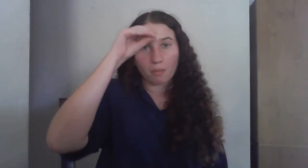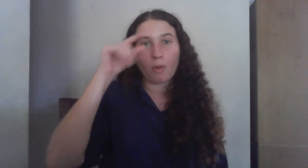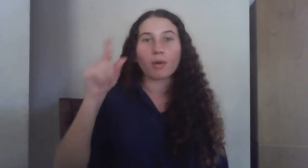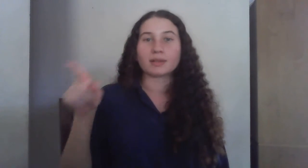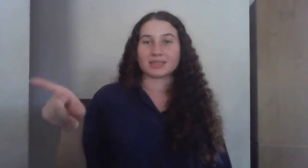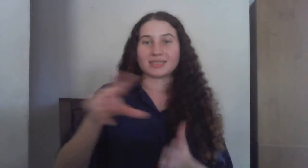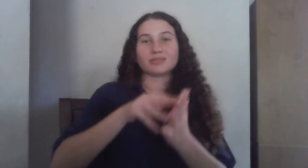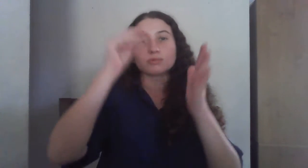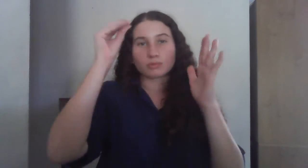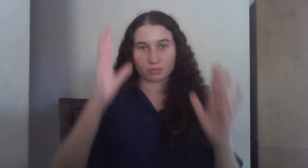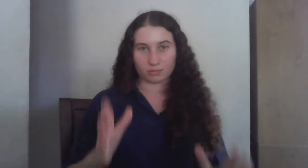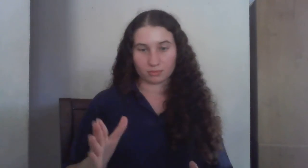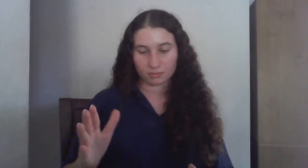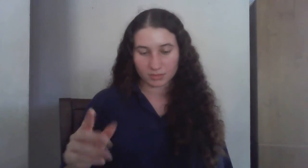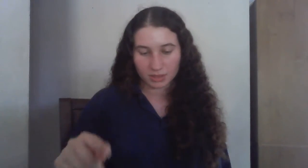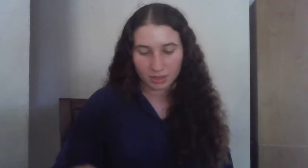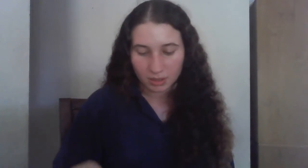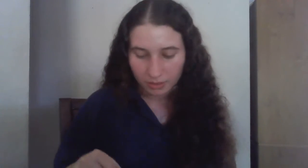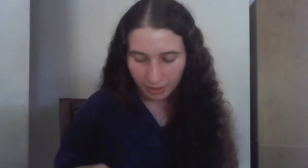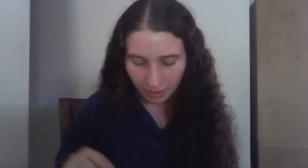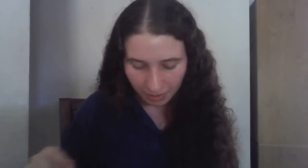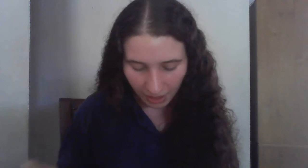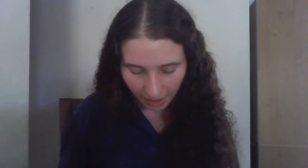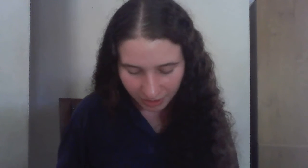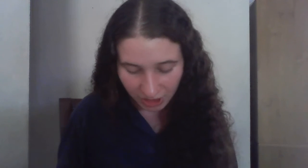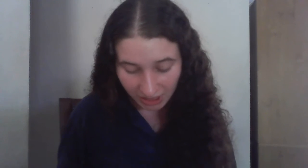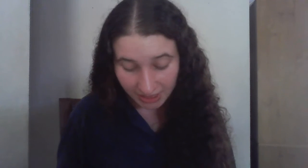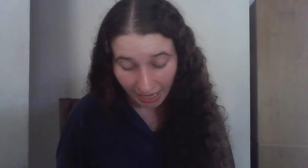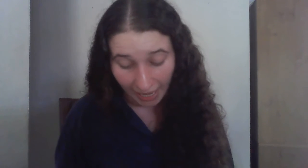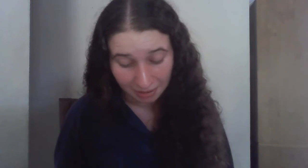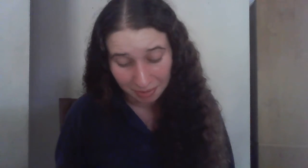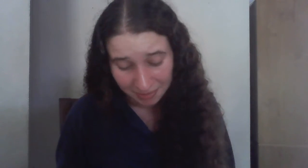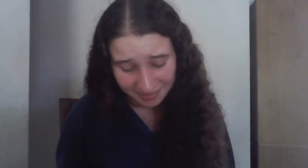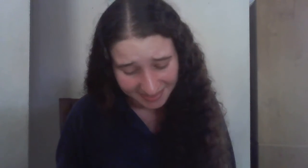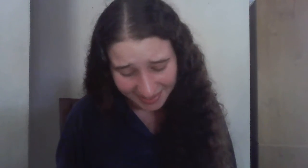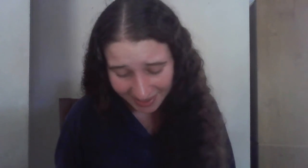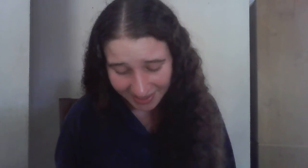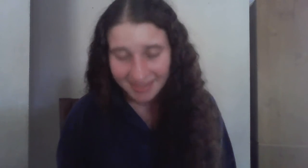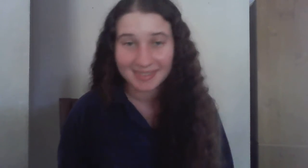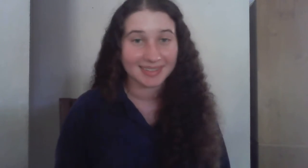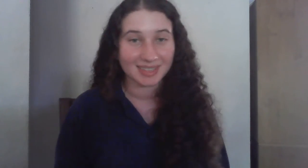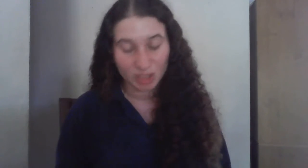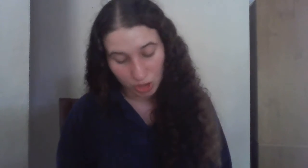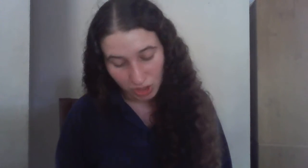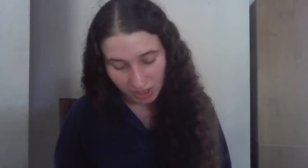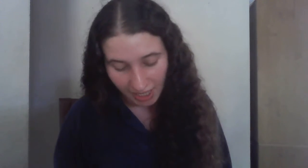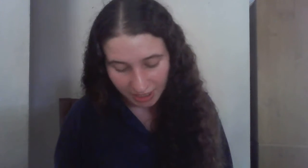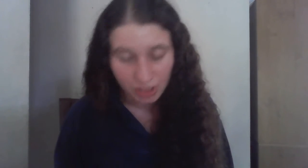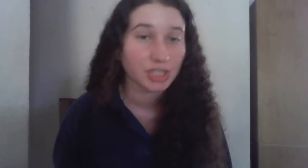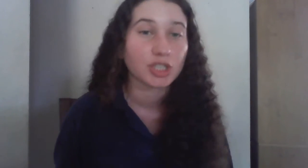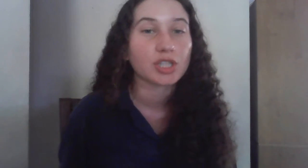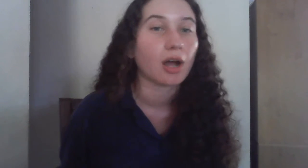And then we have she die. these sentences. She died, she's